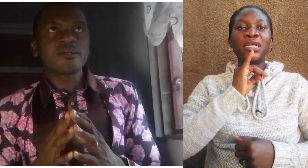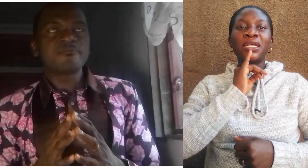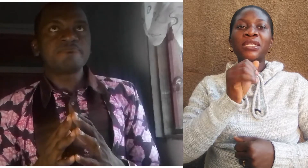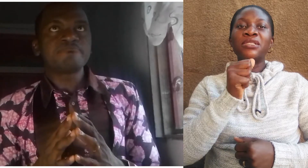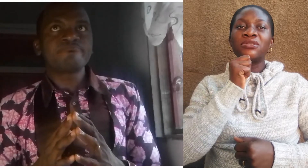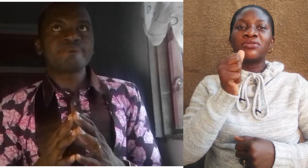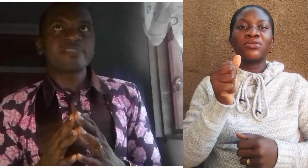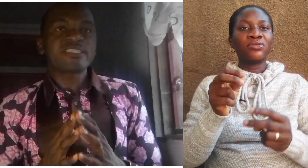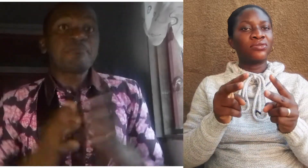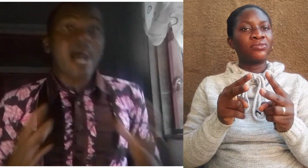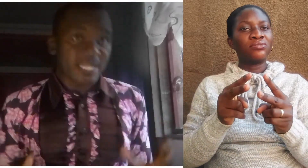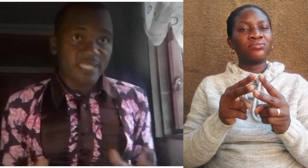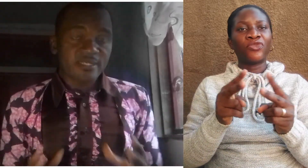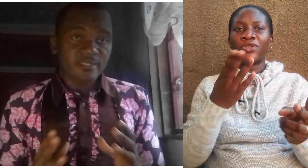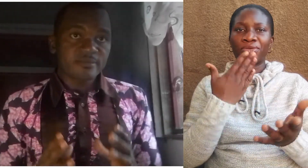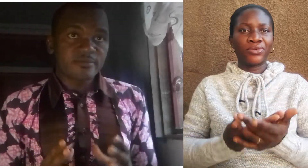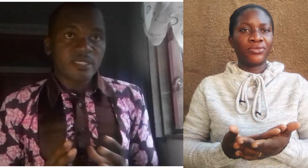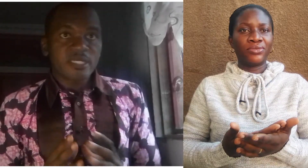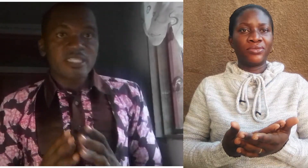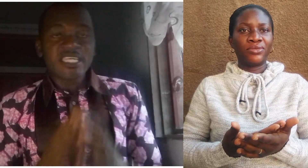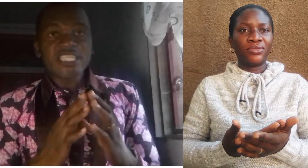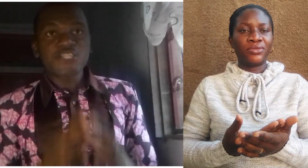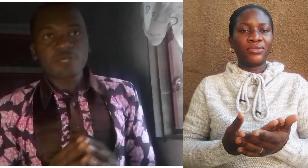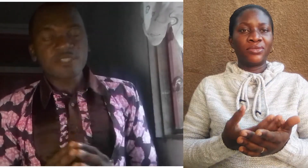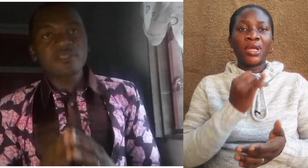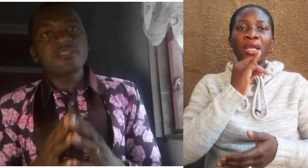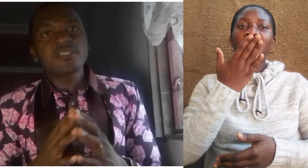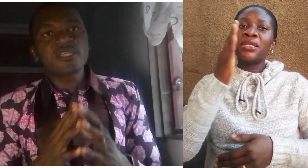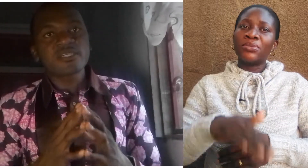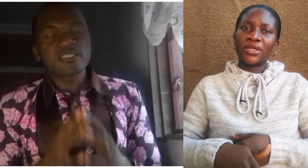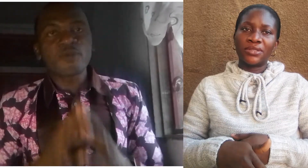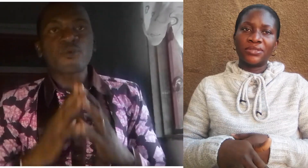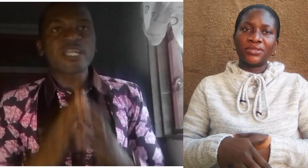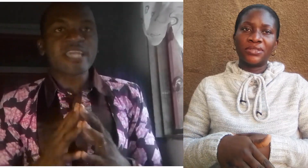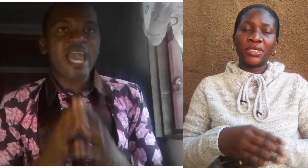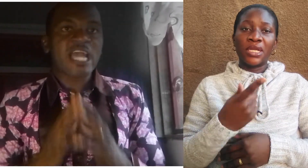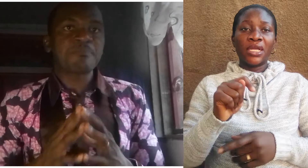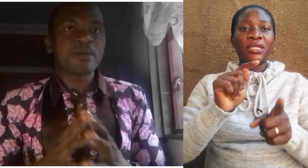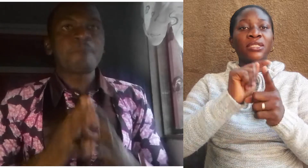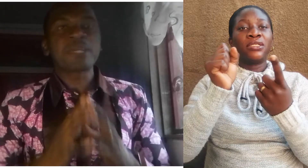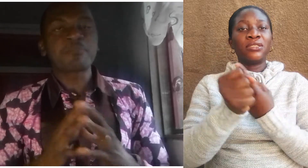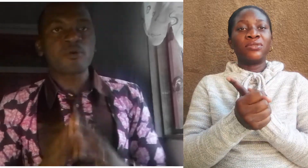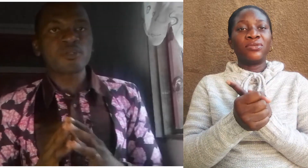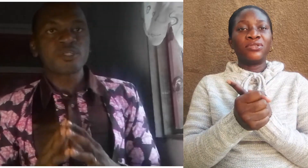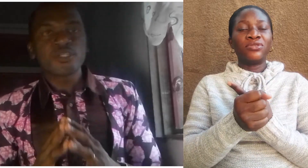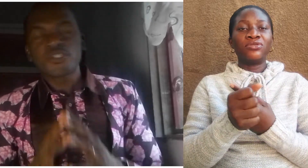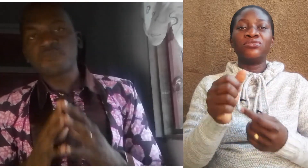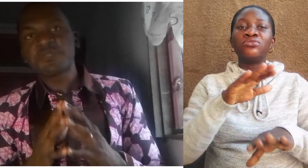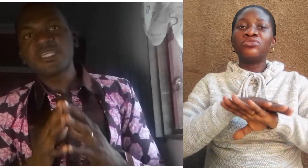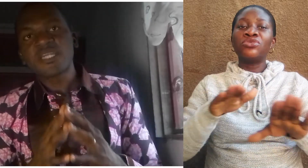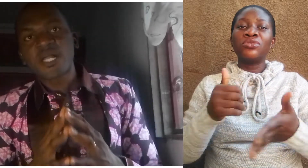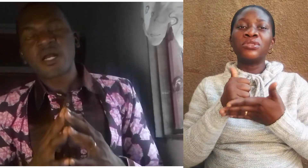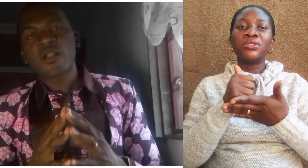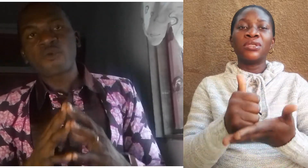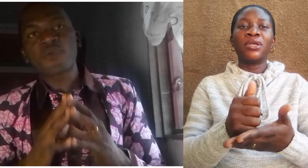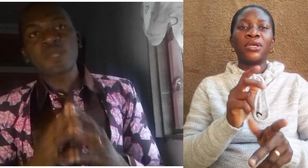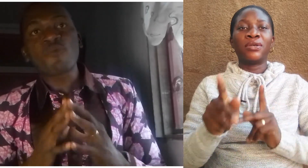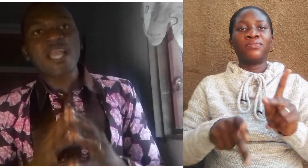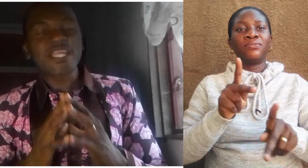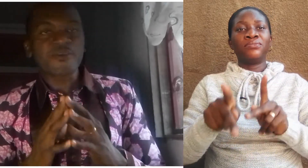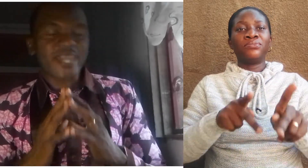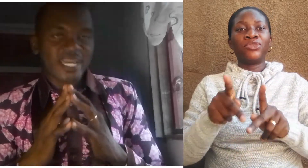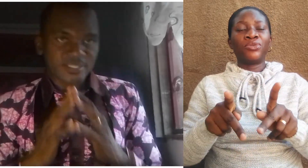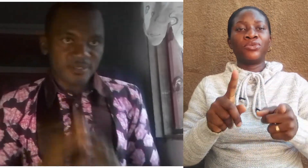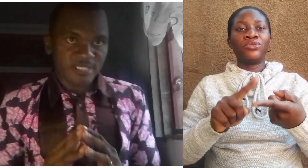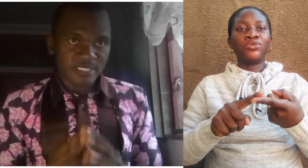very. It is bad. This situation don't really help people to be really